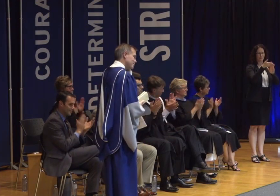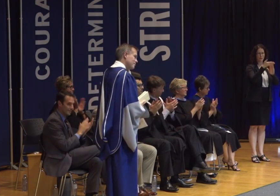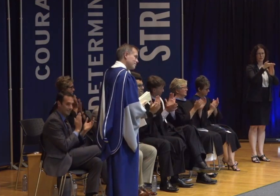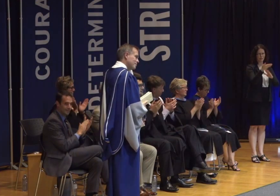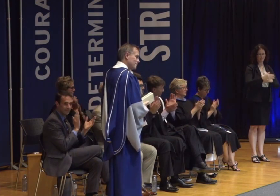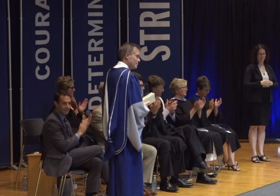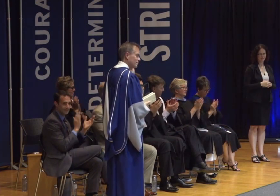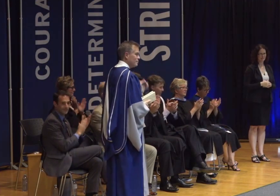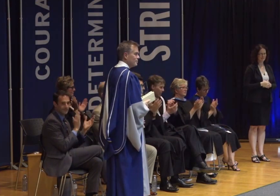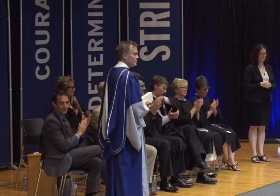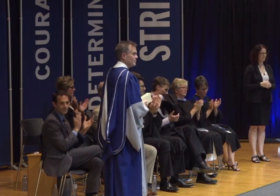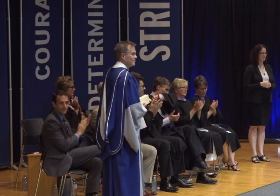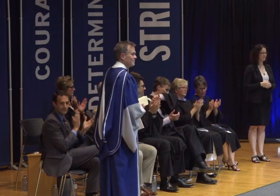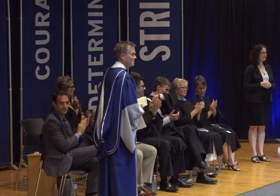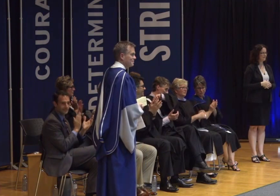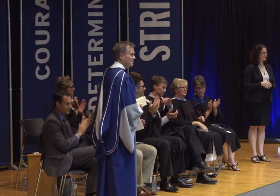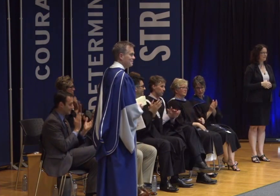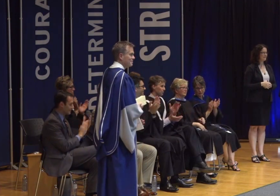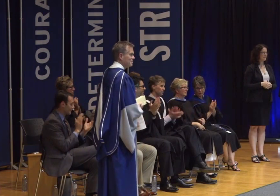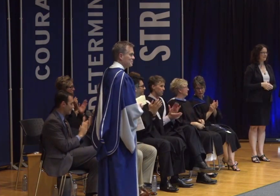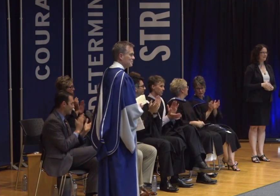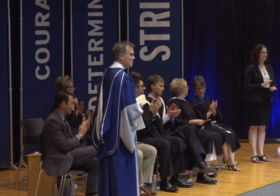Administration.